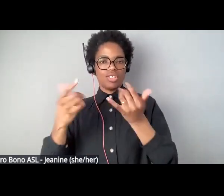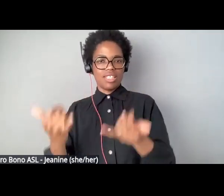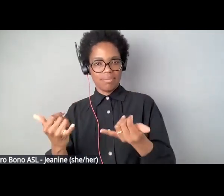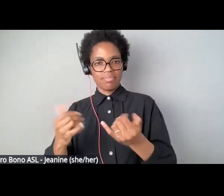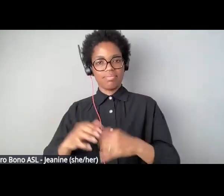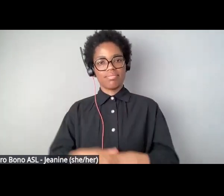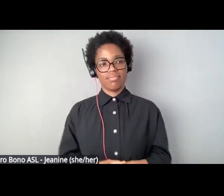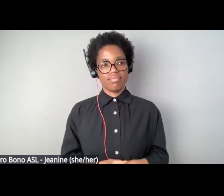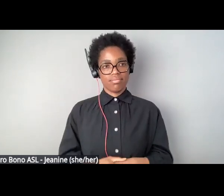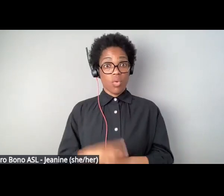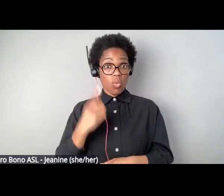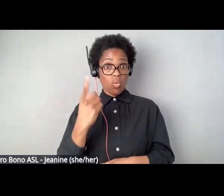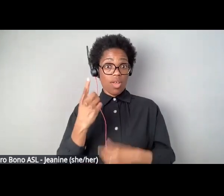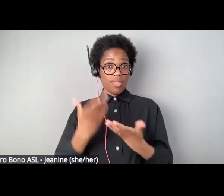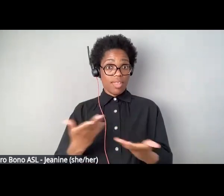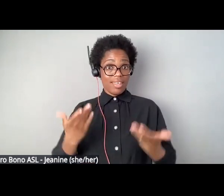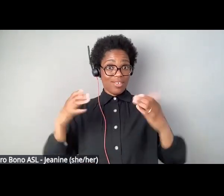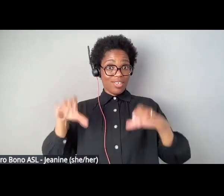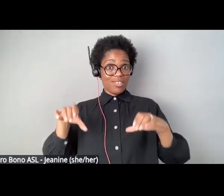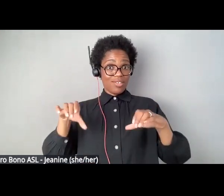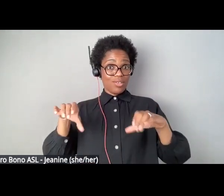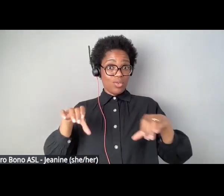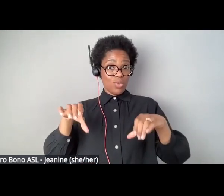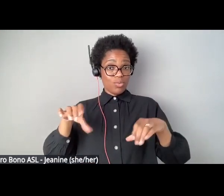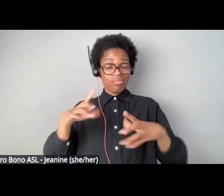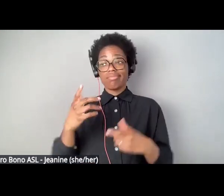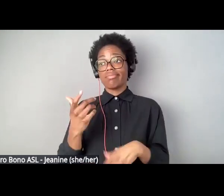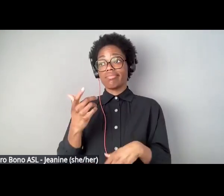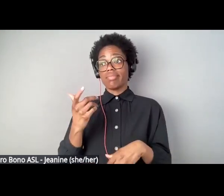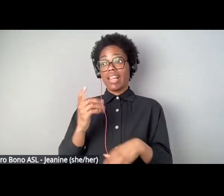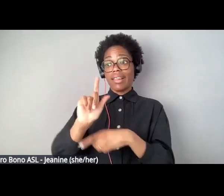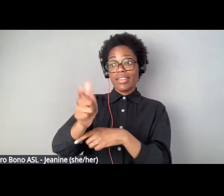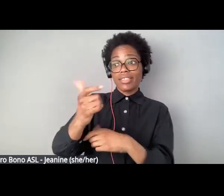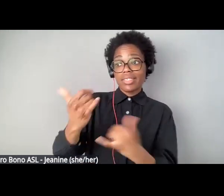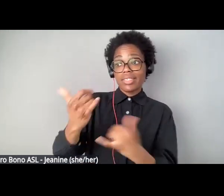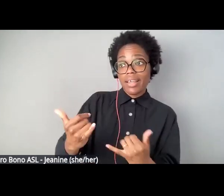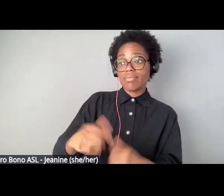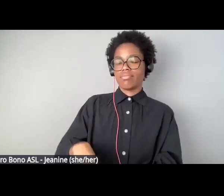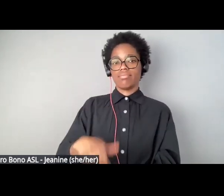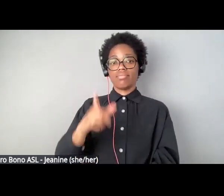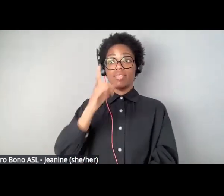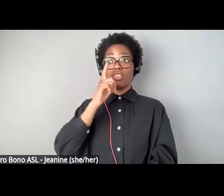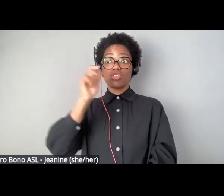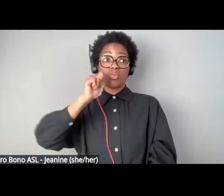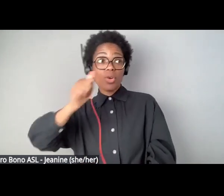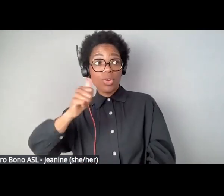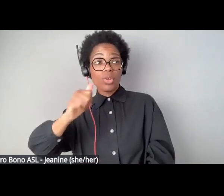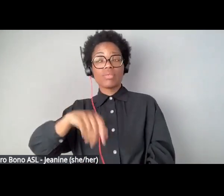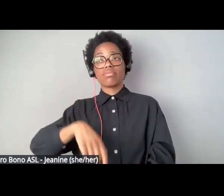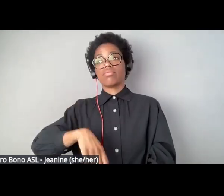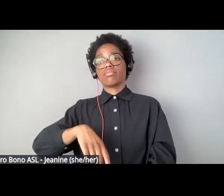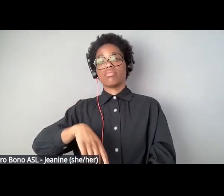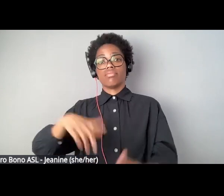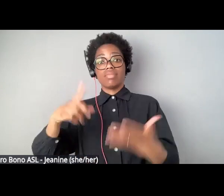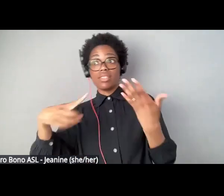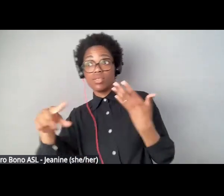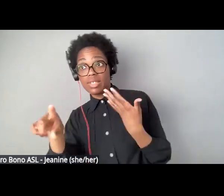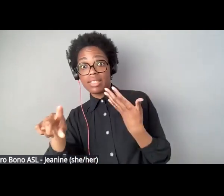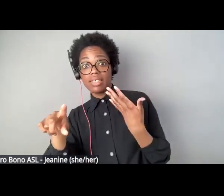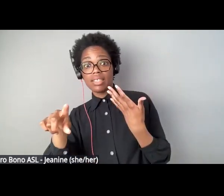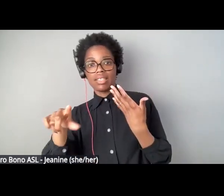your calendar for later today, for lunch tomorrow, for next week, but soon, to finish this